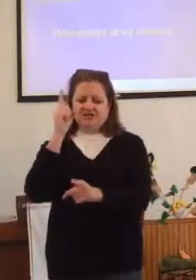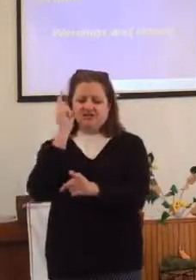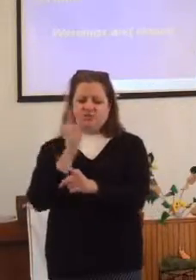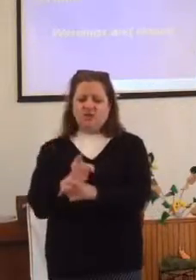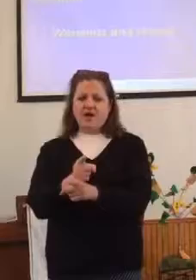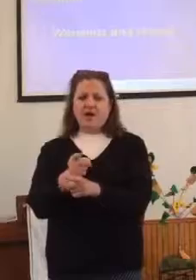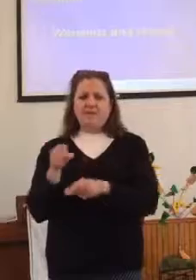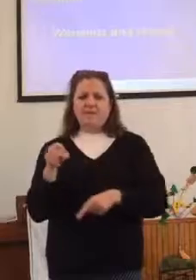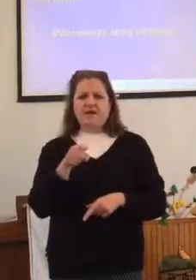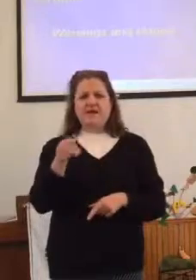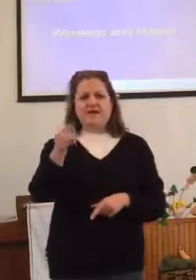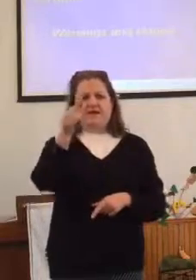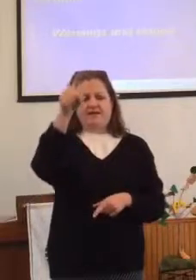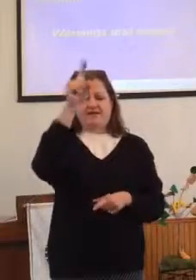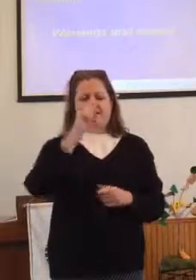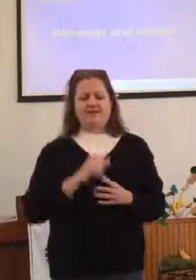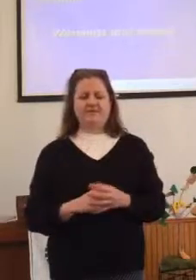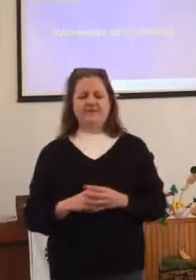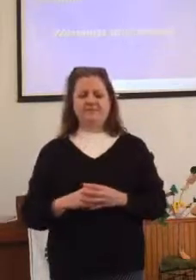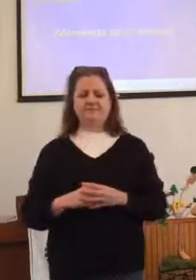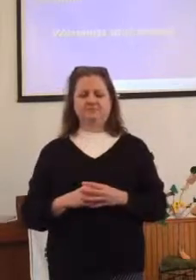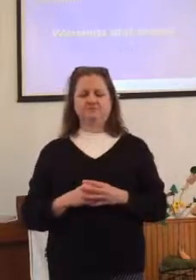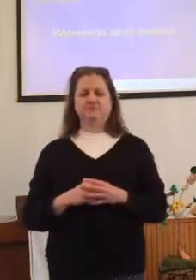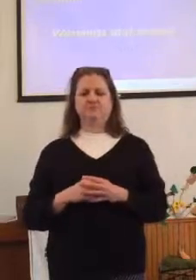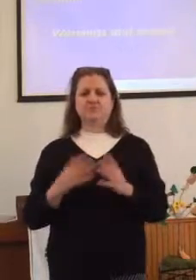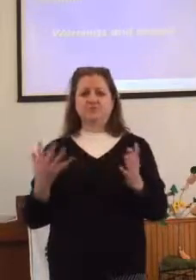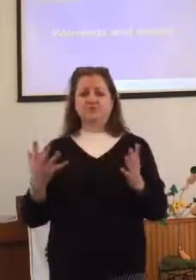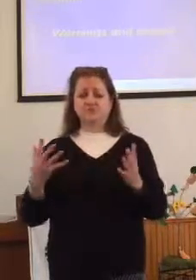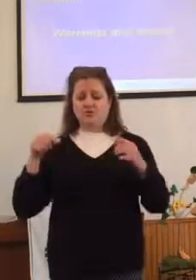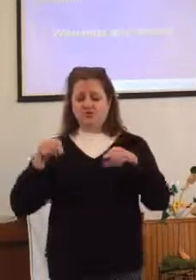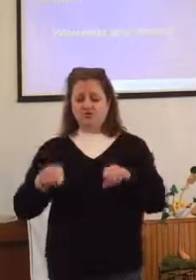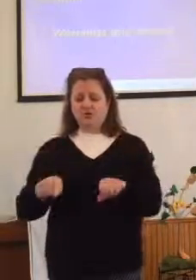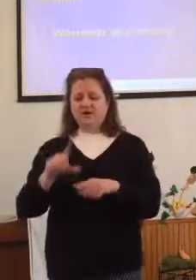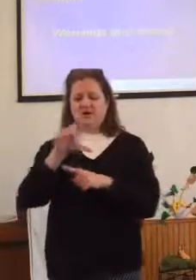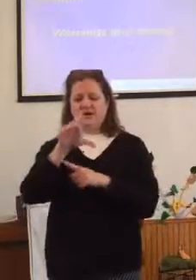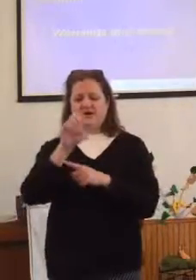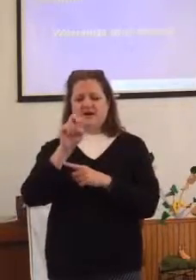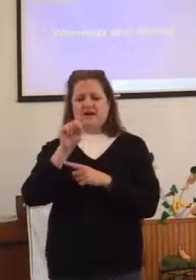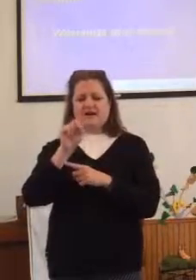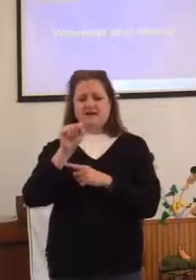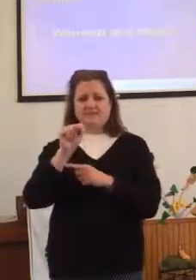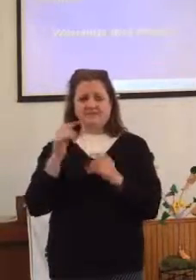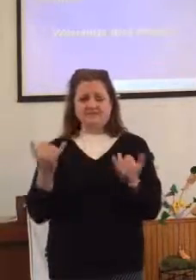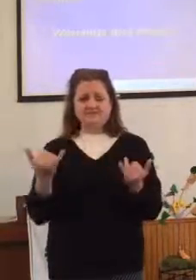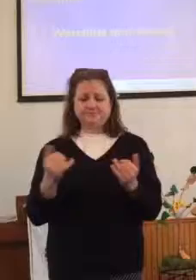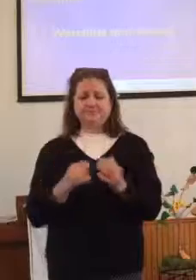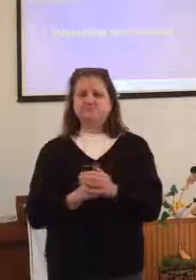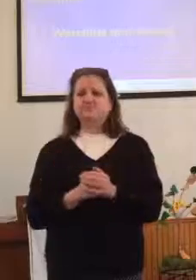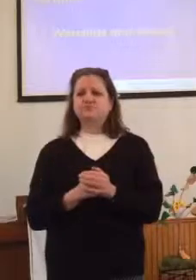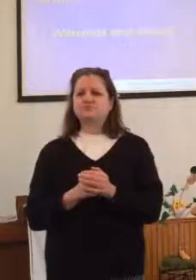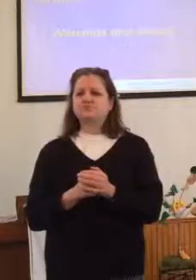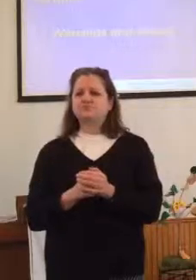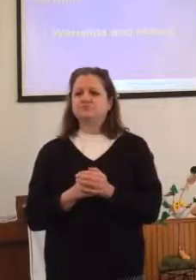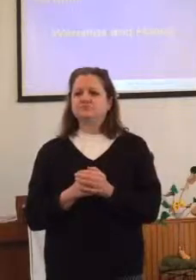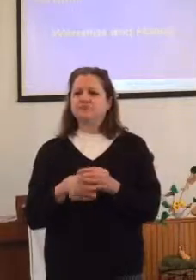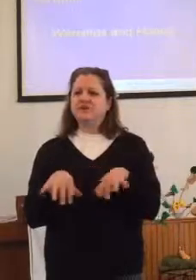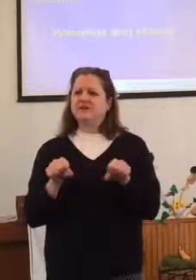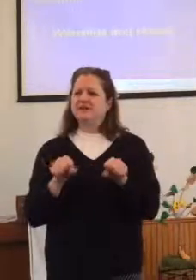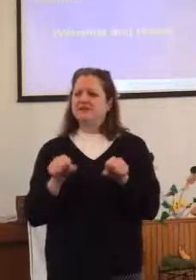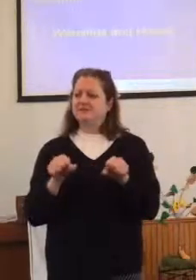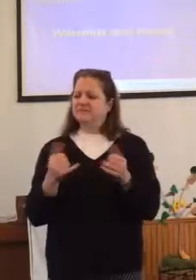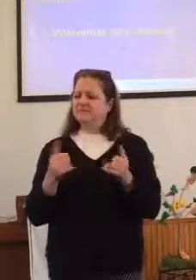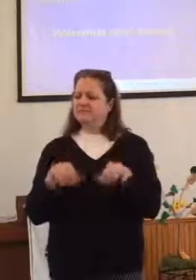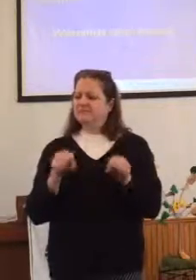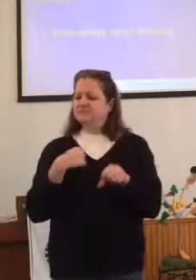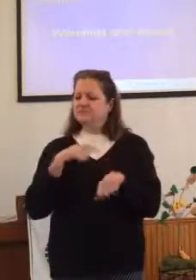So, during the season of Lent, Let's take some time